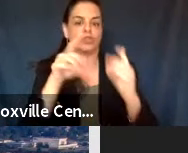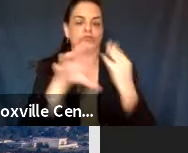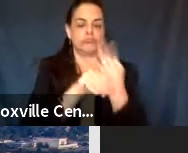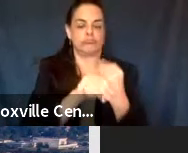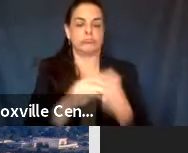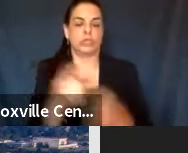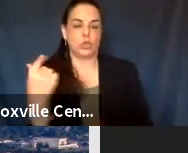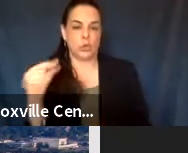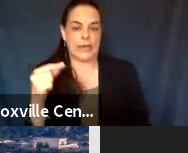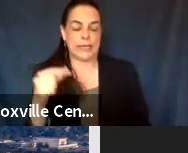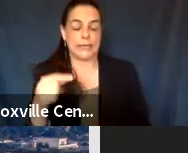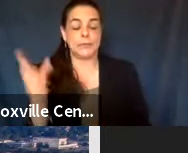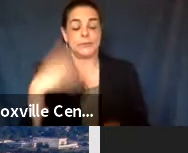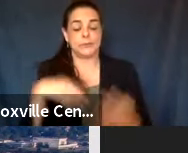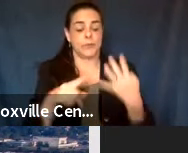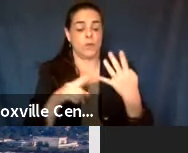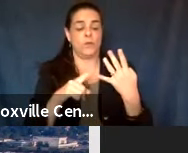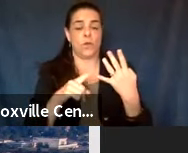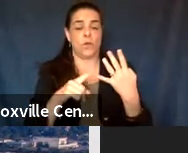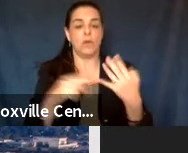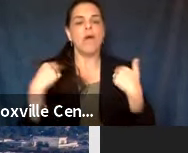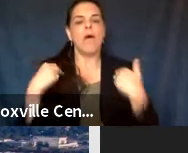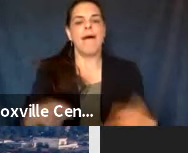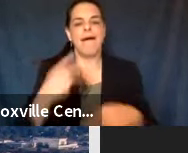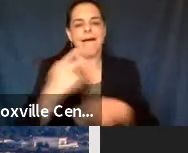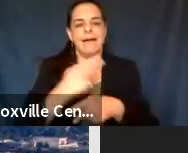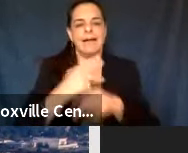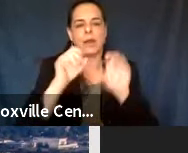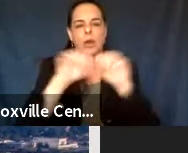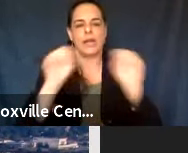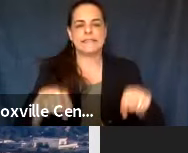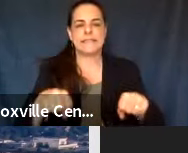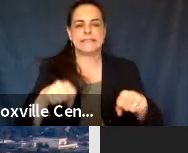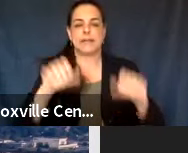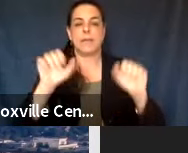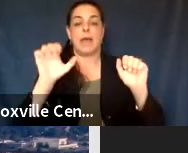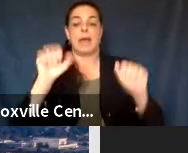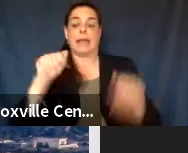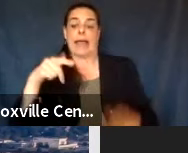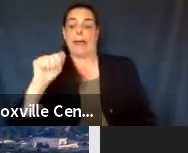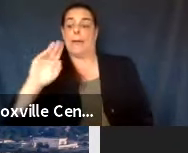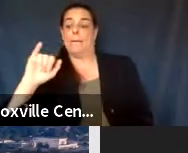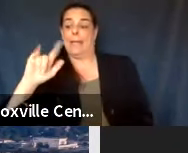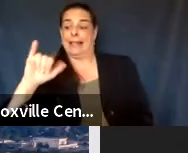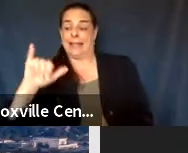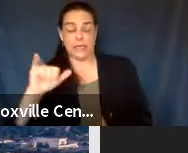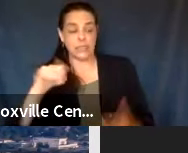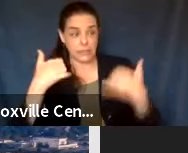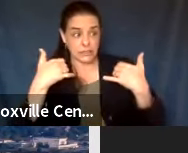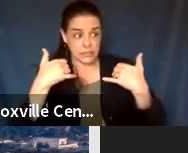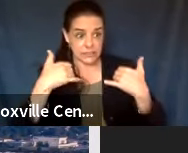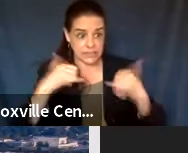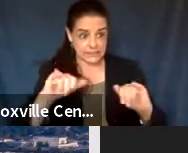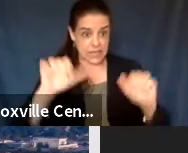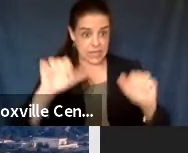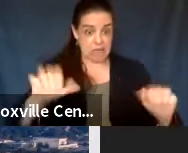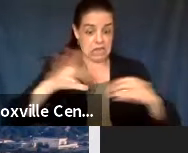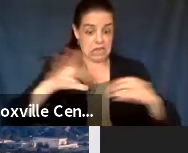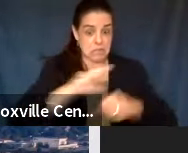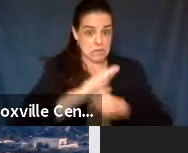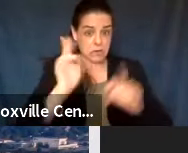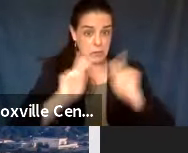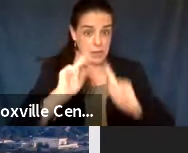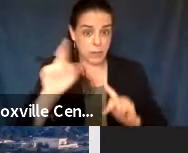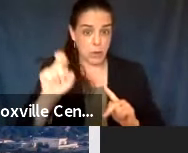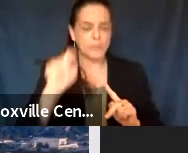Our fourth benchmark, healthcare system capabilities remain within current and forecasted surge capacity. These graphs show